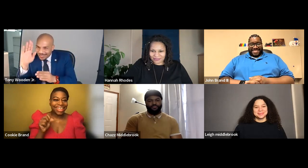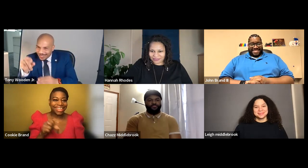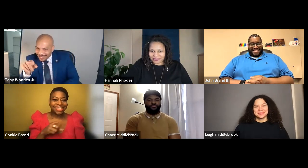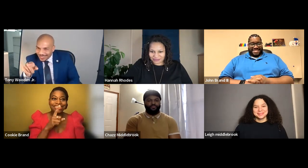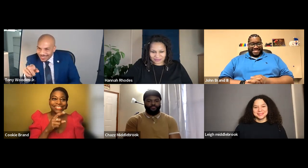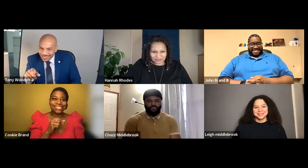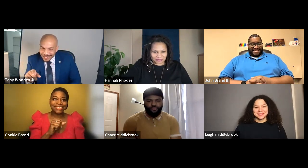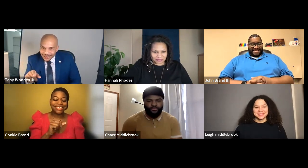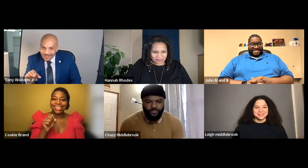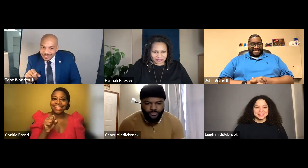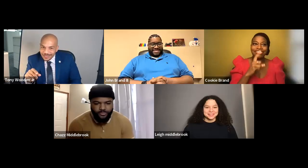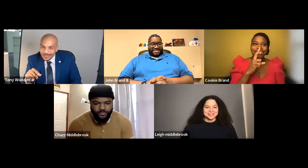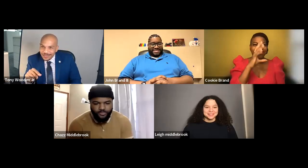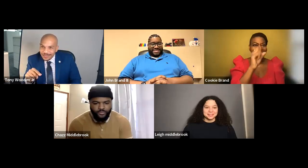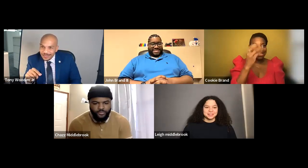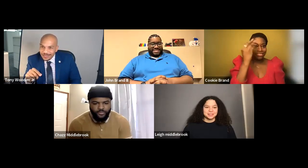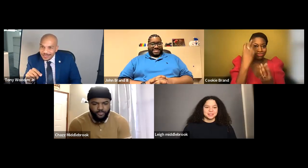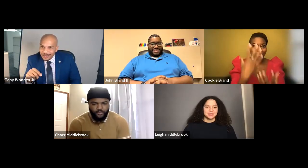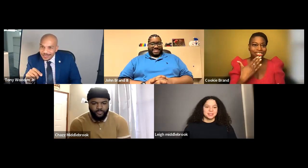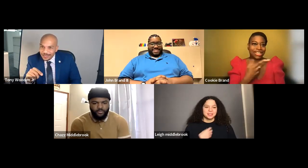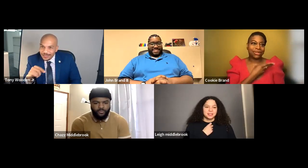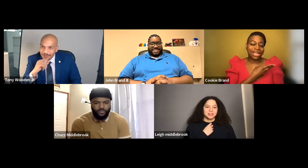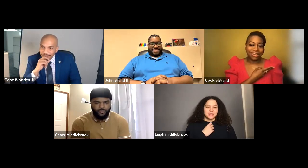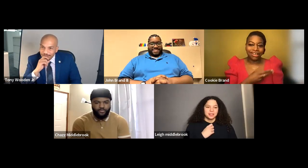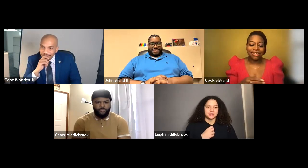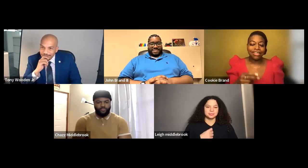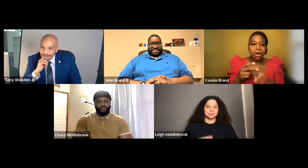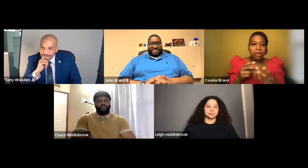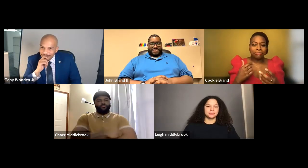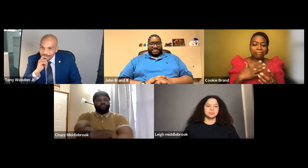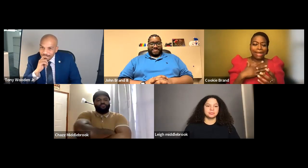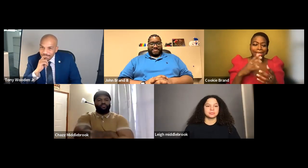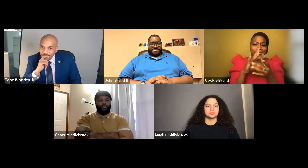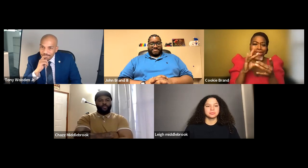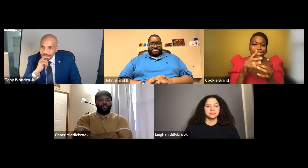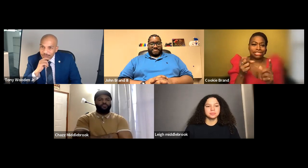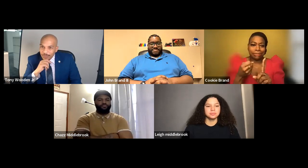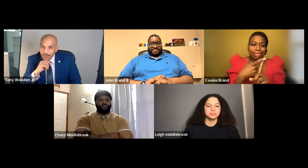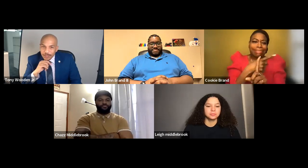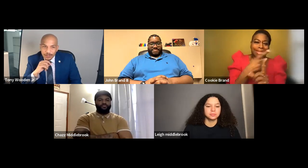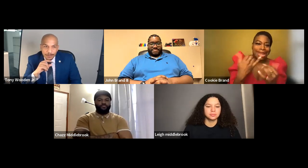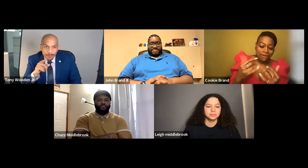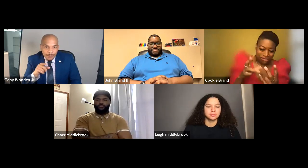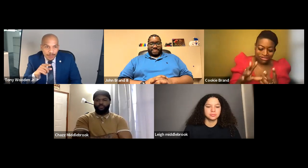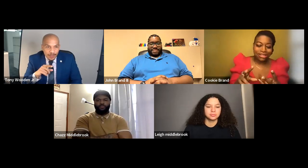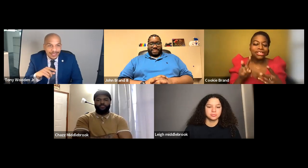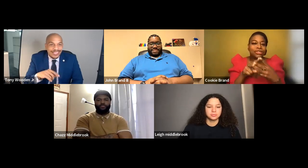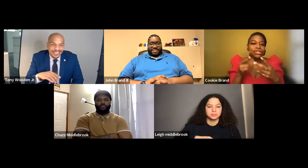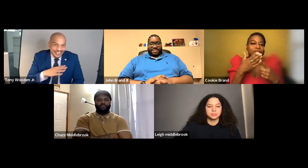Cookie, did you have something that you wanted to add? Yeah, thank you for that information, Hannah. I really appreciate it. I just wanted to say, I don't know,